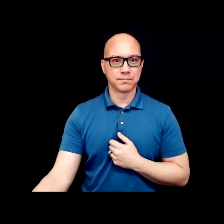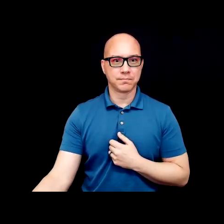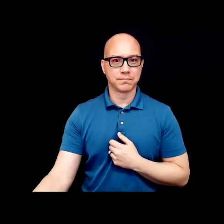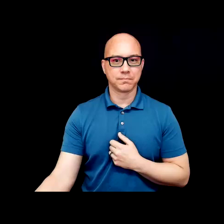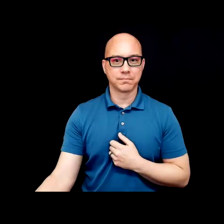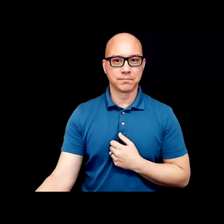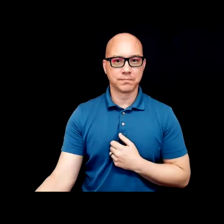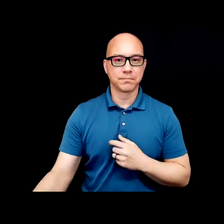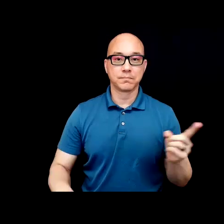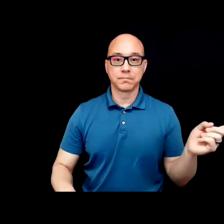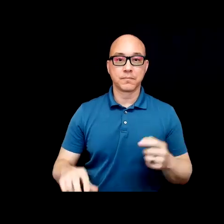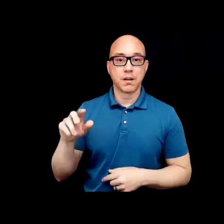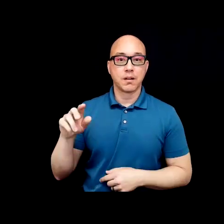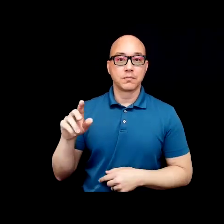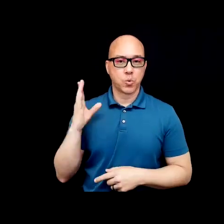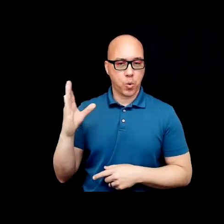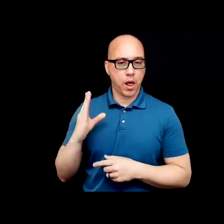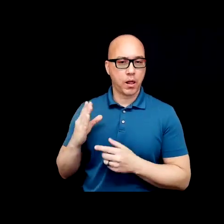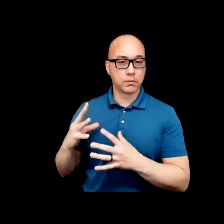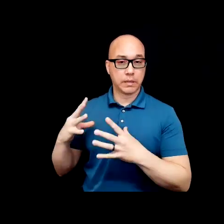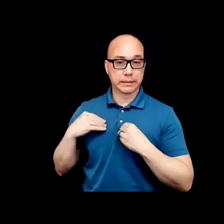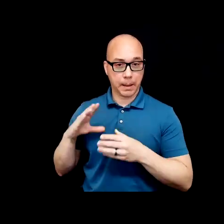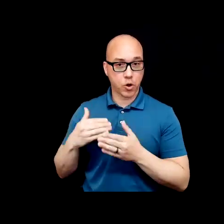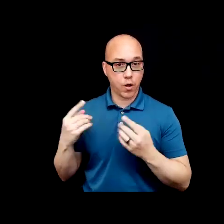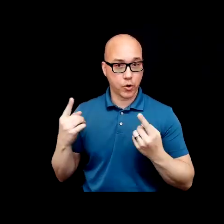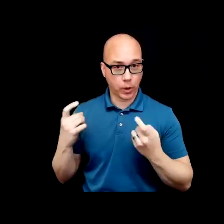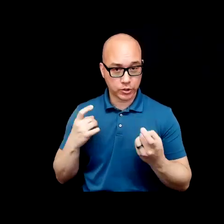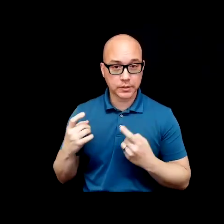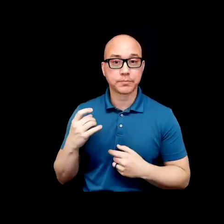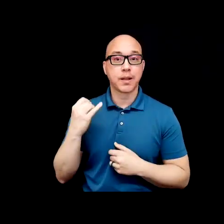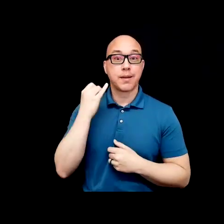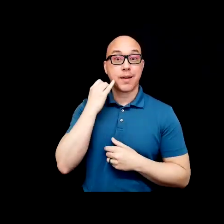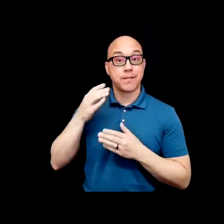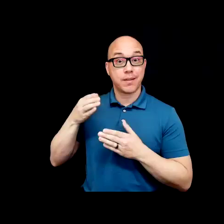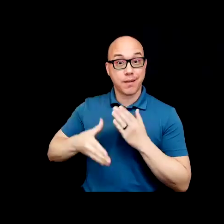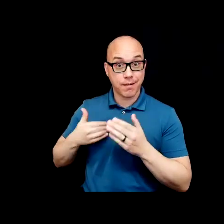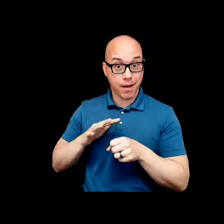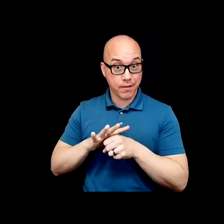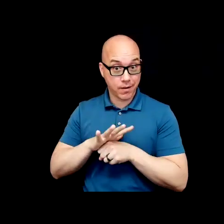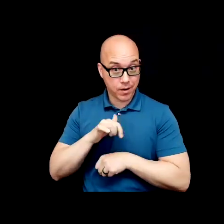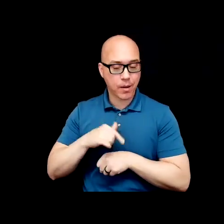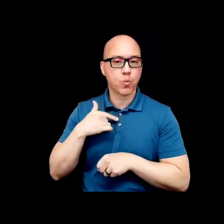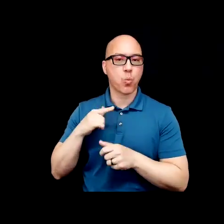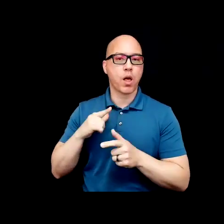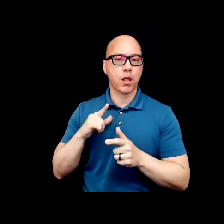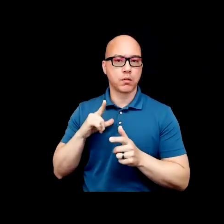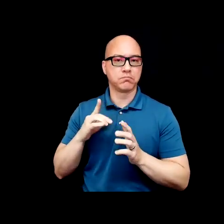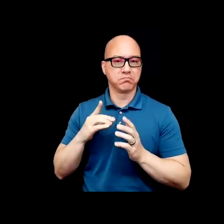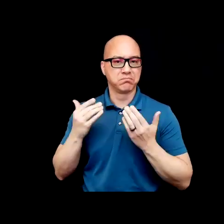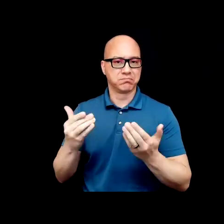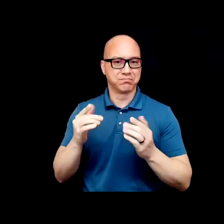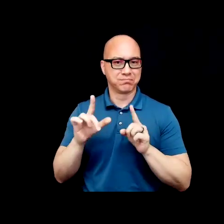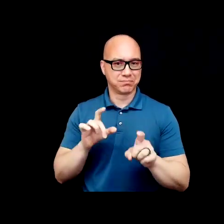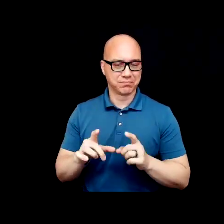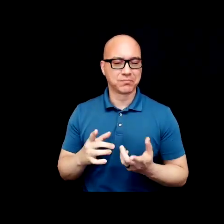have time at the end, we will circle back and do some questions live out loud. But in the interest of making sure